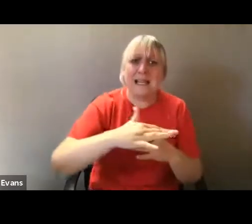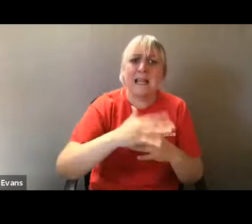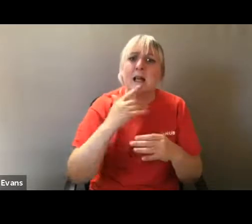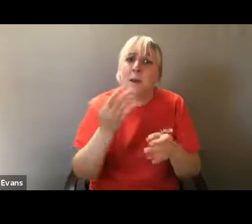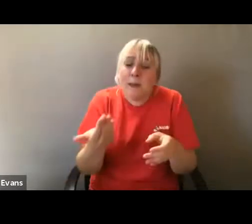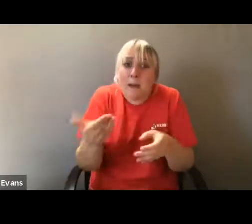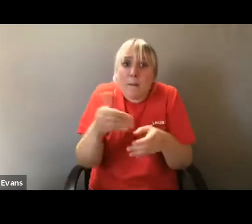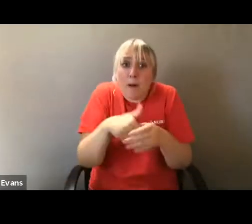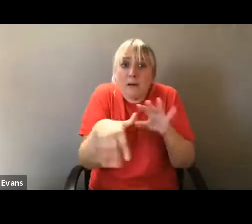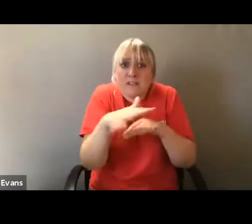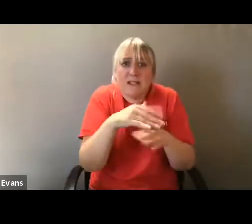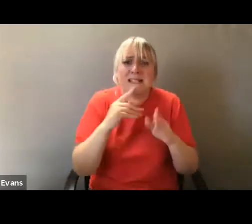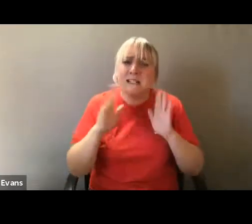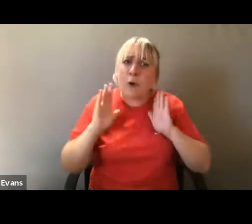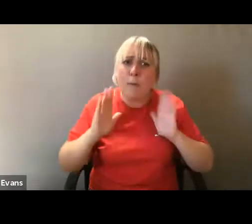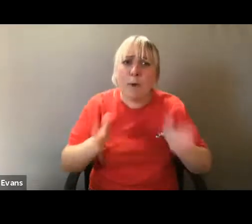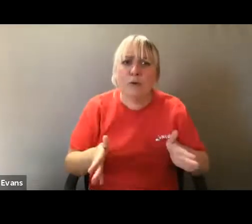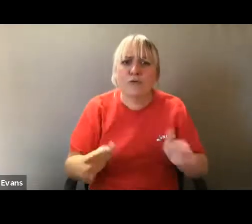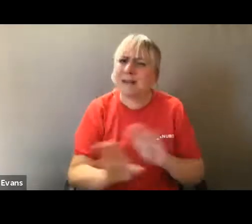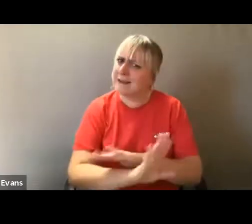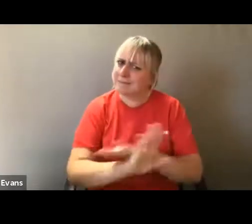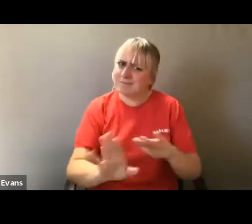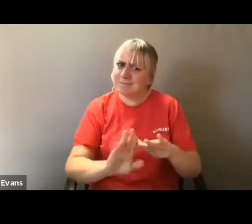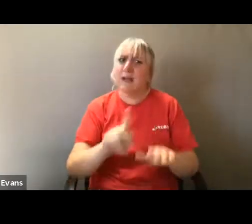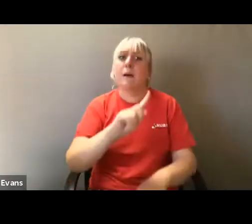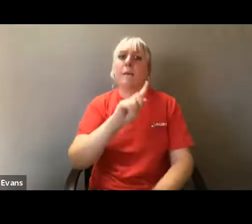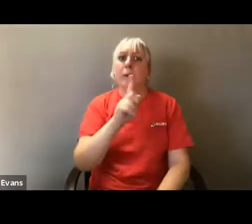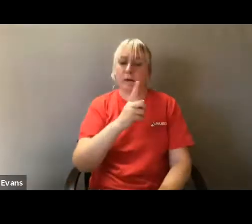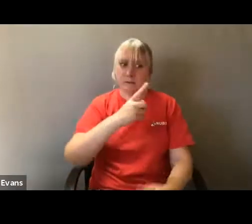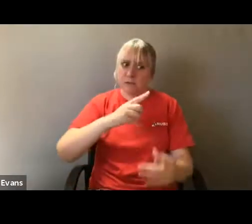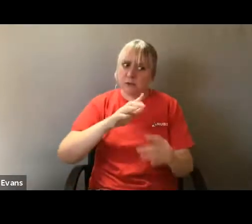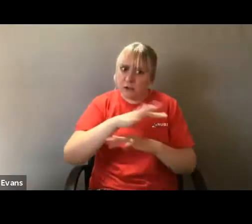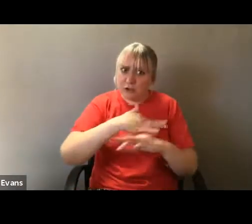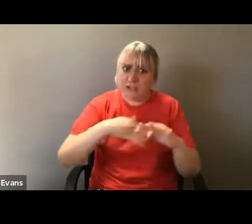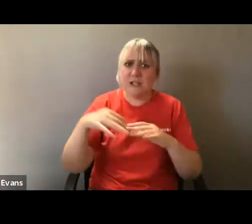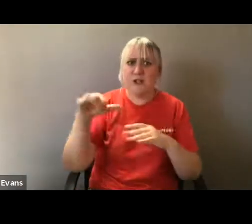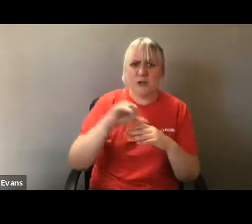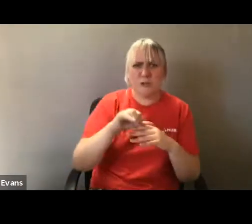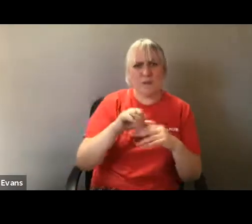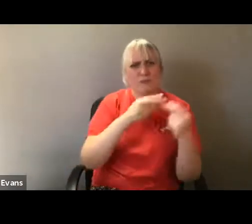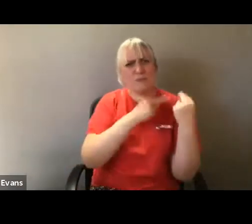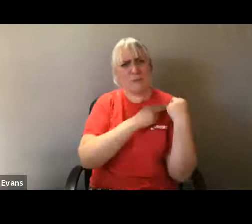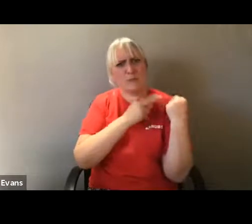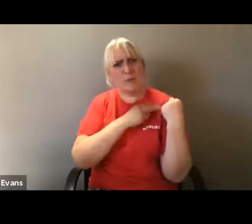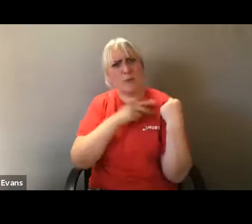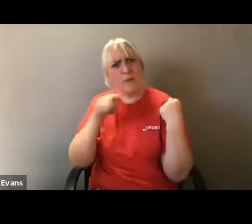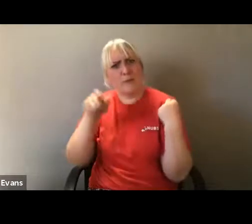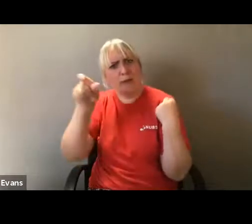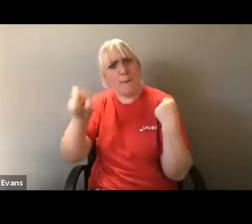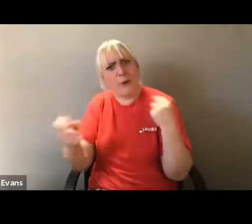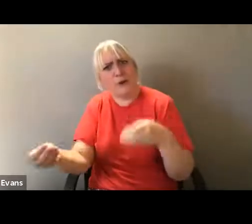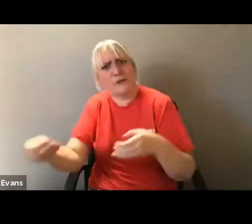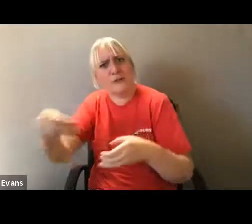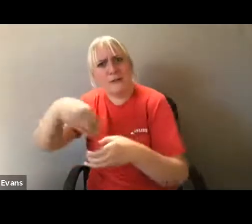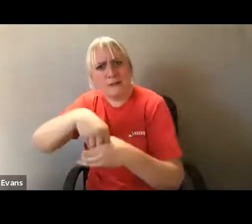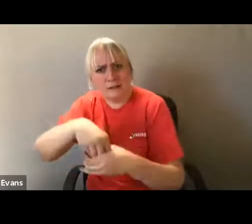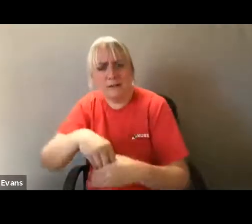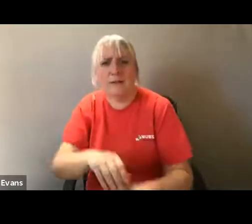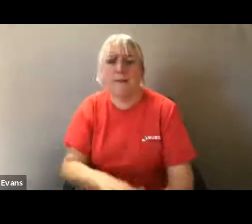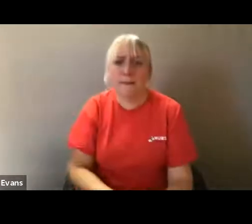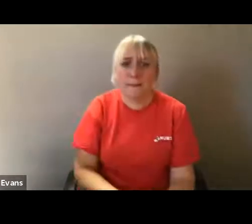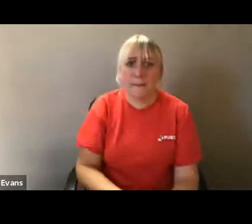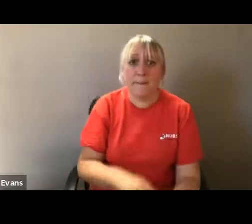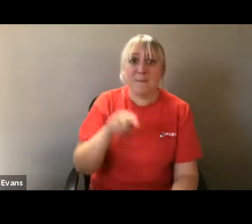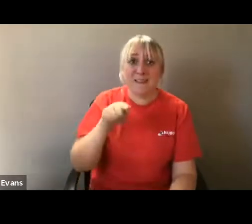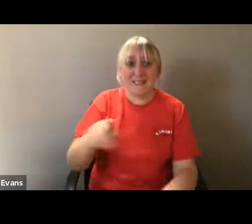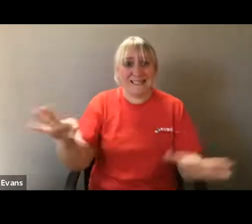but society must be responsible for enabling everyone to live, even if they're in effect outside of society. This is about